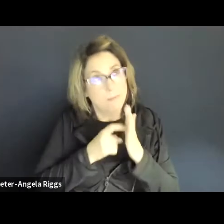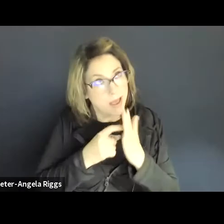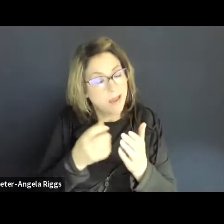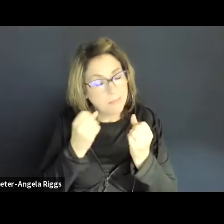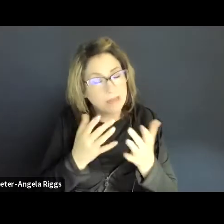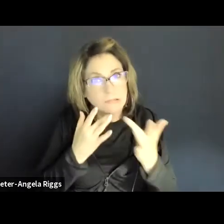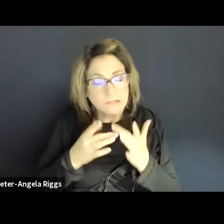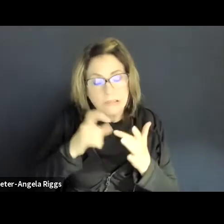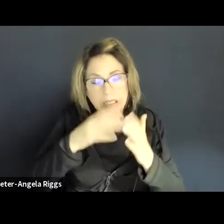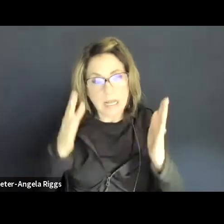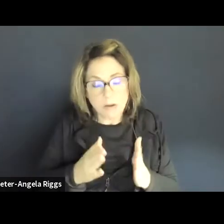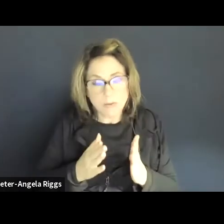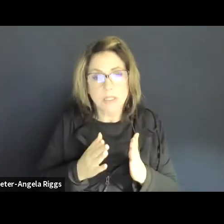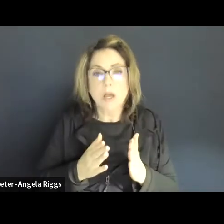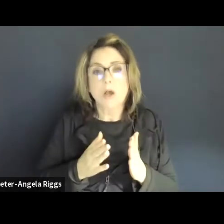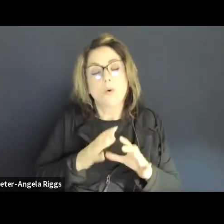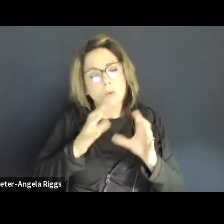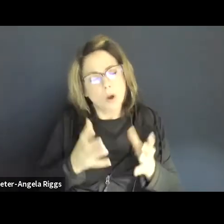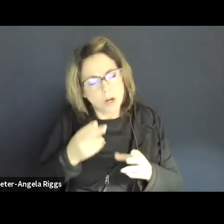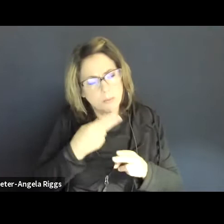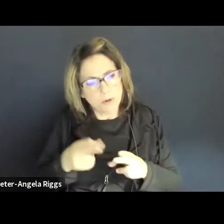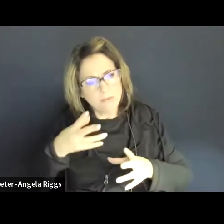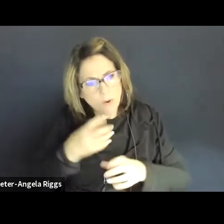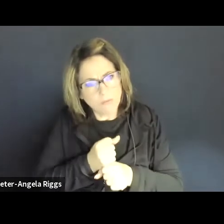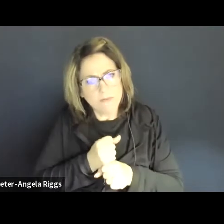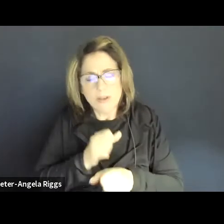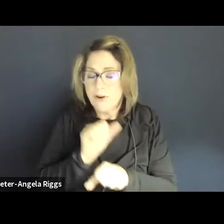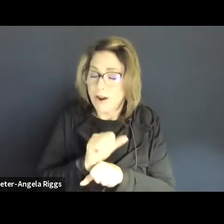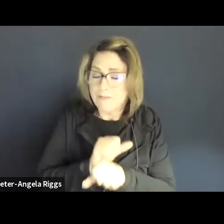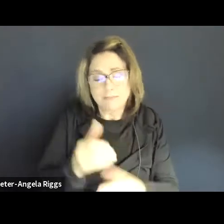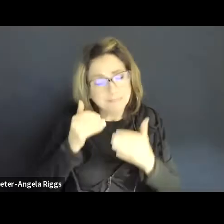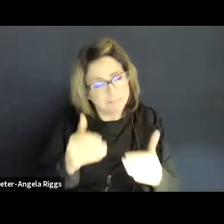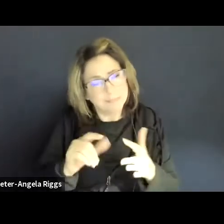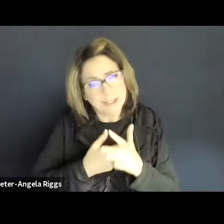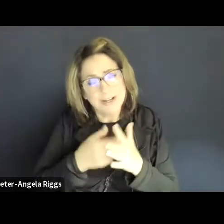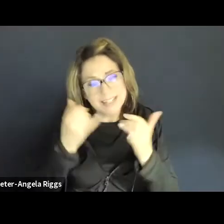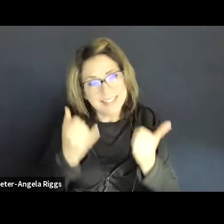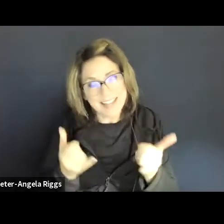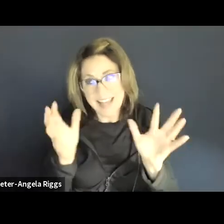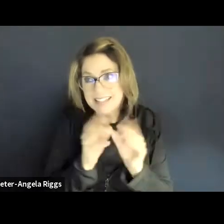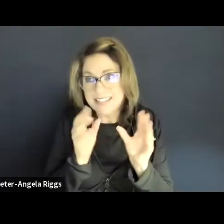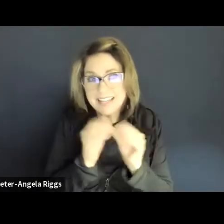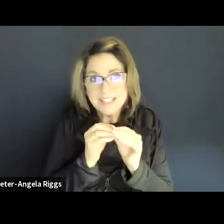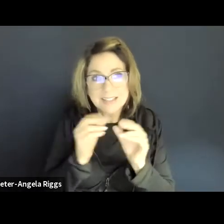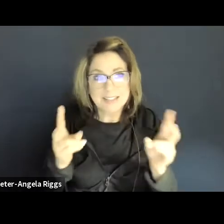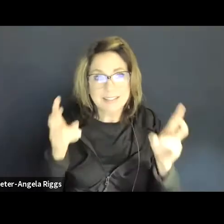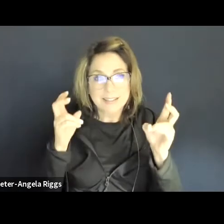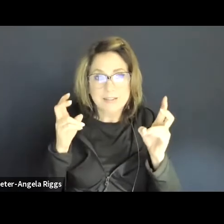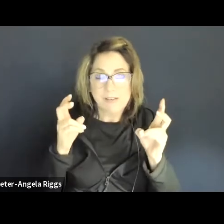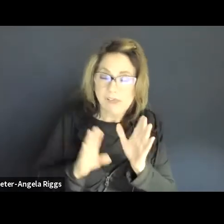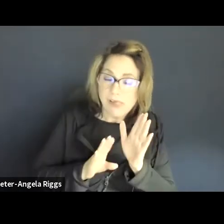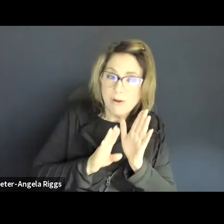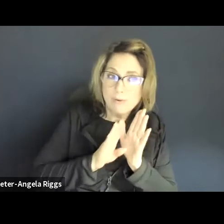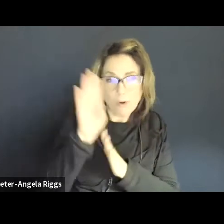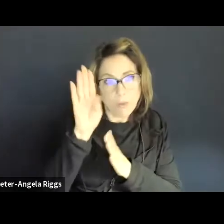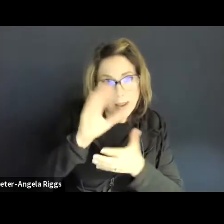overview of our collaborative efforts in this space. So let's get started. Today's session is titled Growing Partnerships to